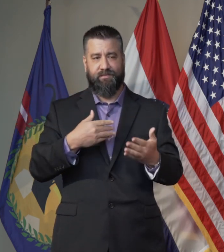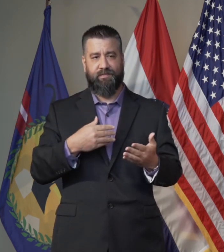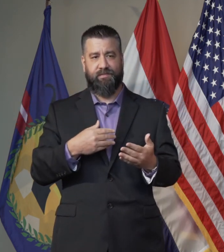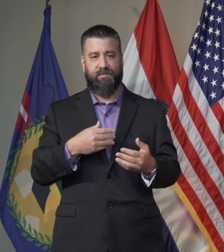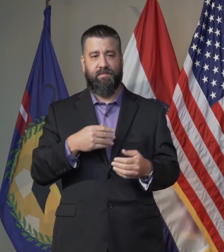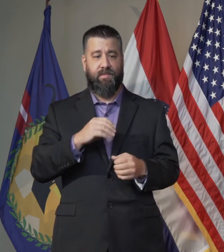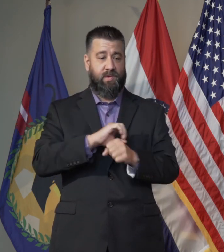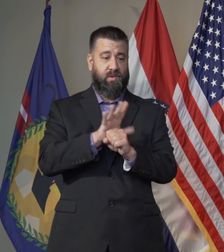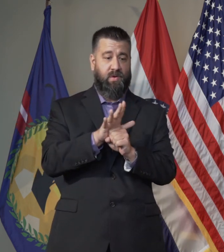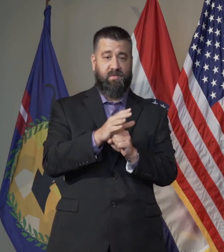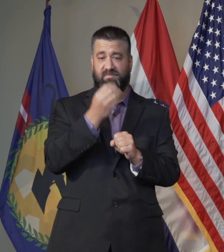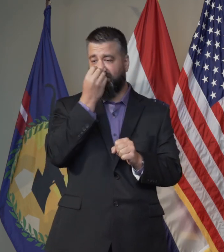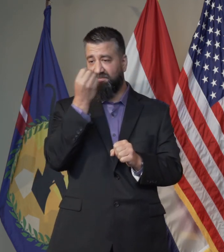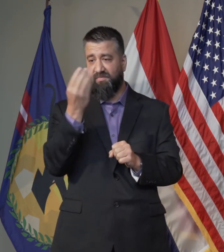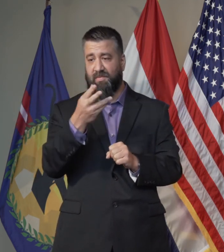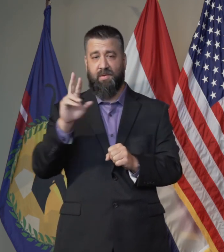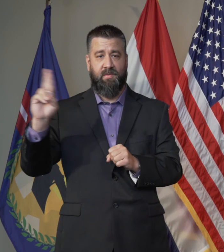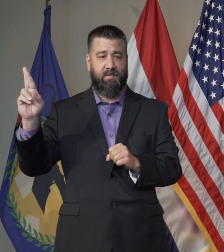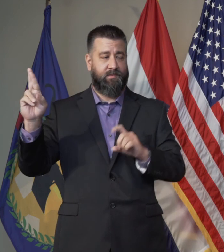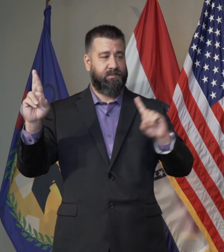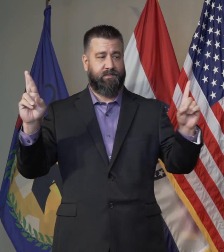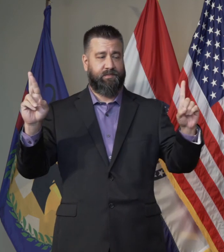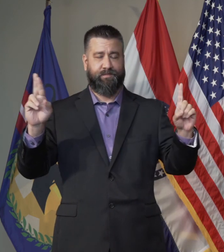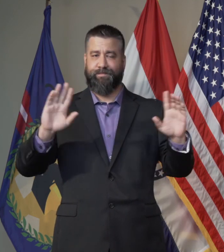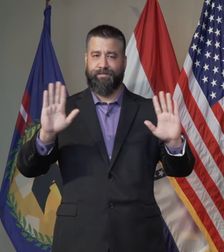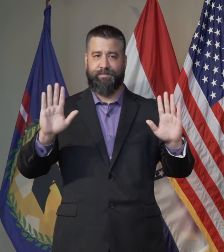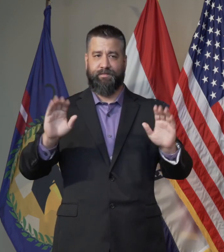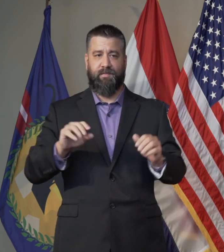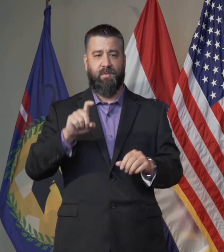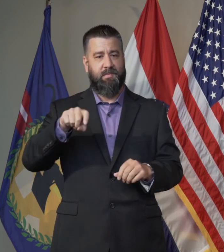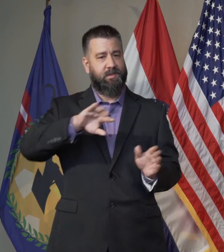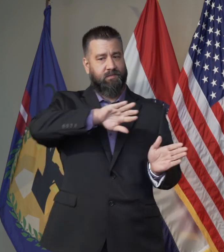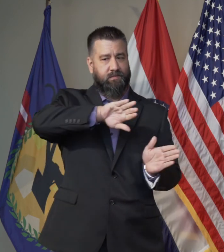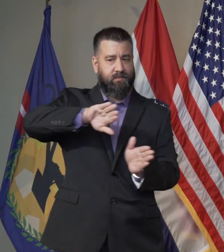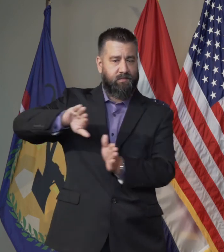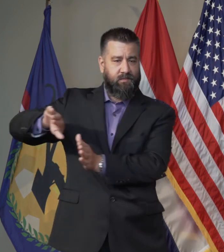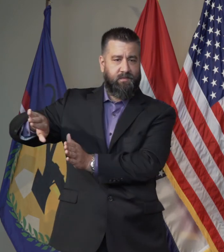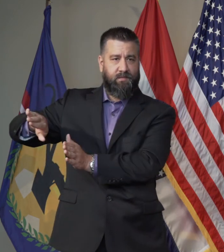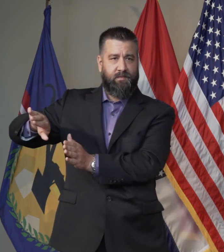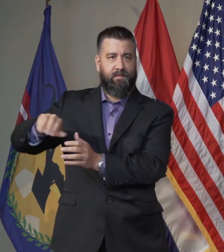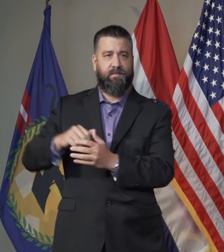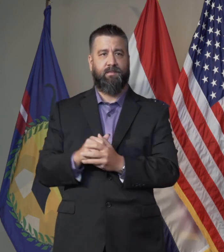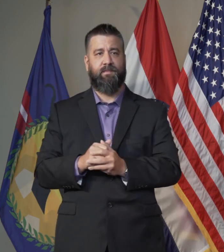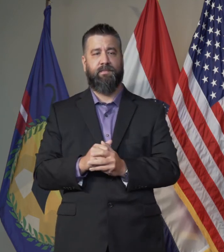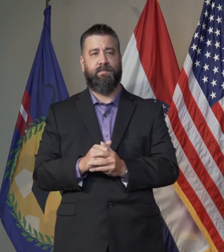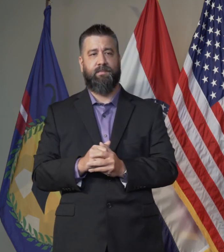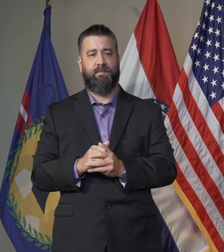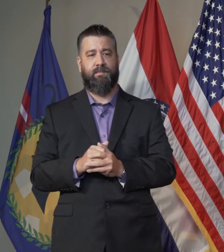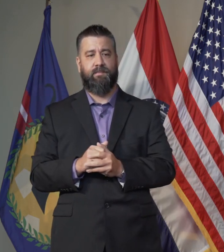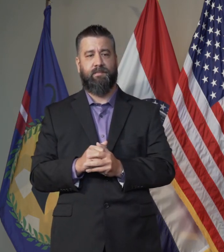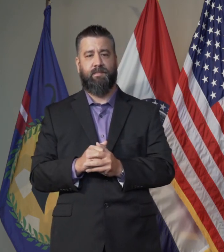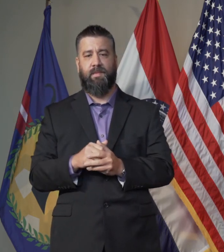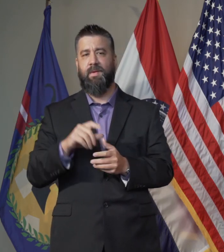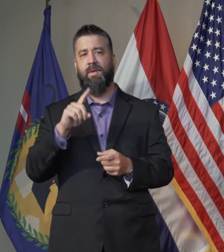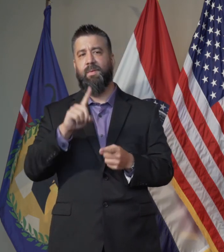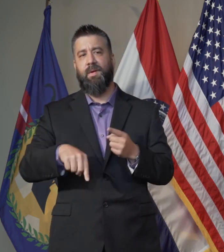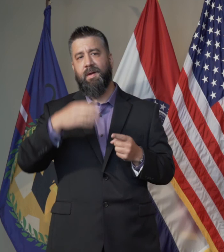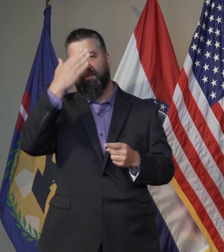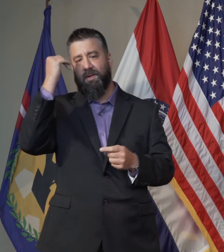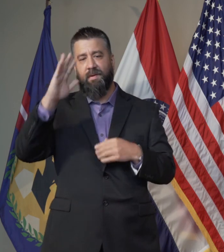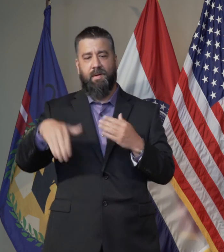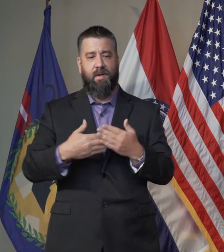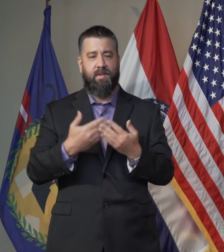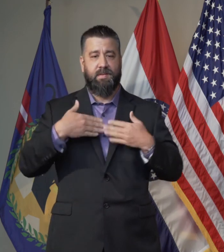partisan, and we have to rise above the political rhetoric. We can't undermine the sacrifices that everyone is